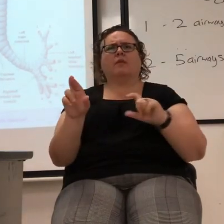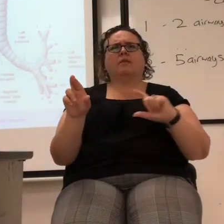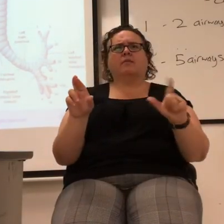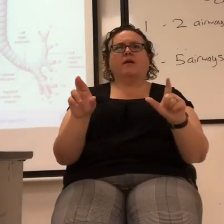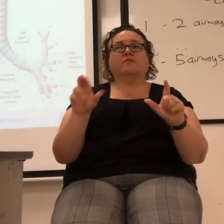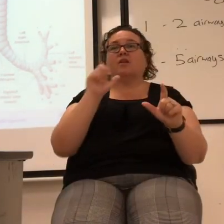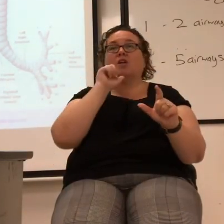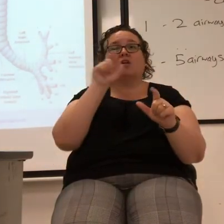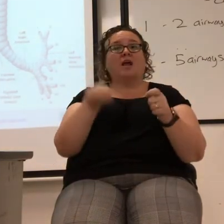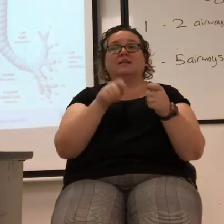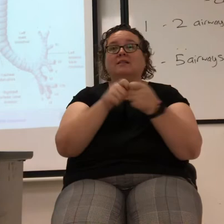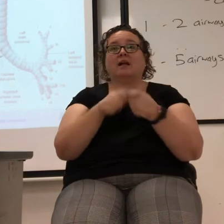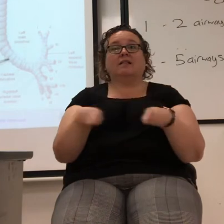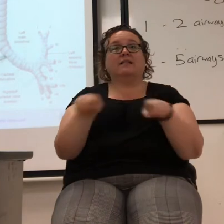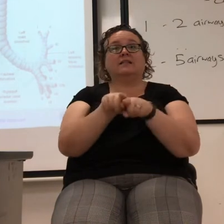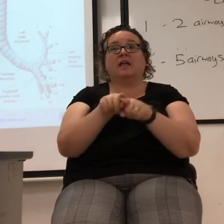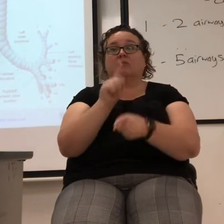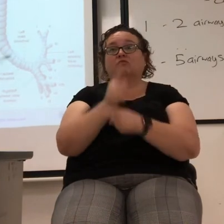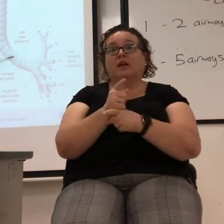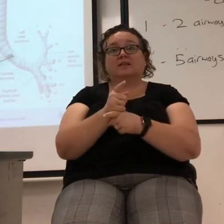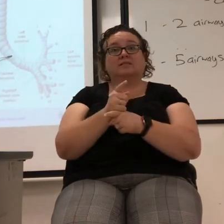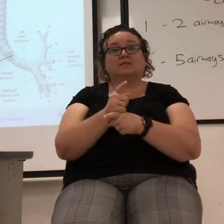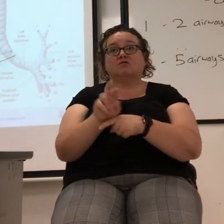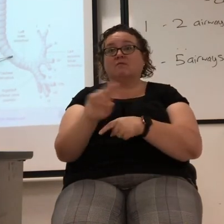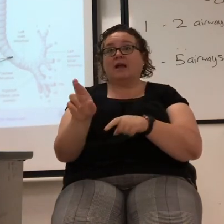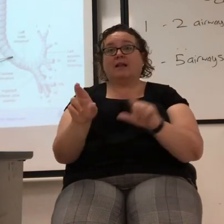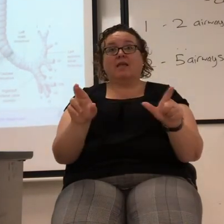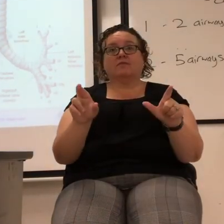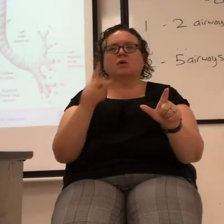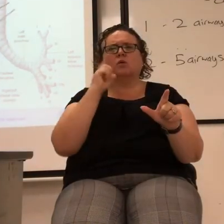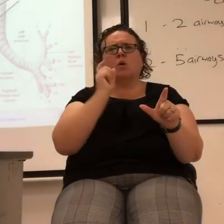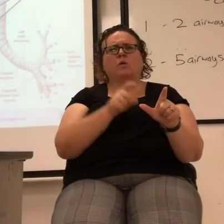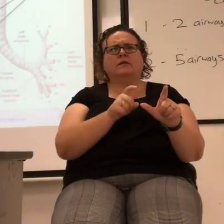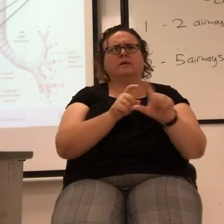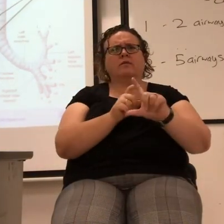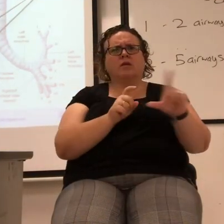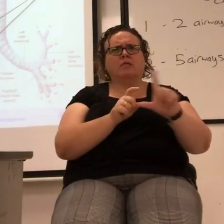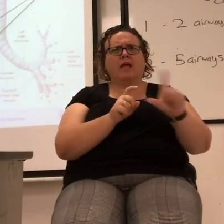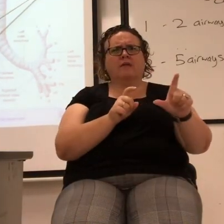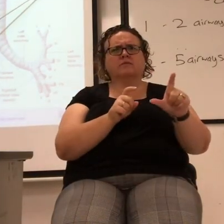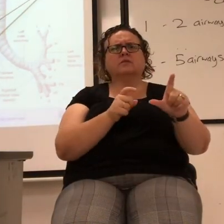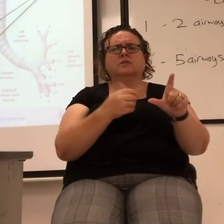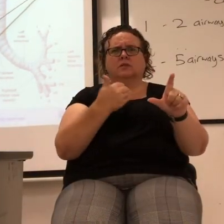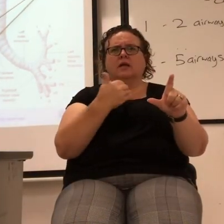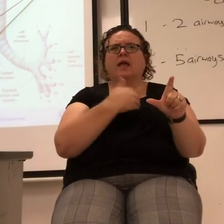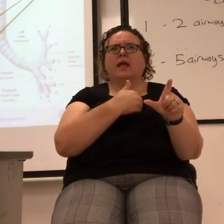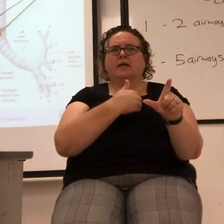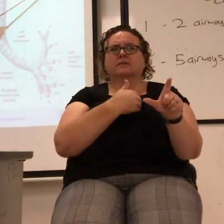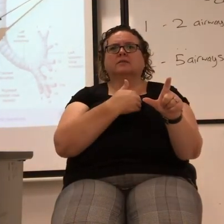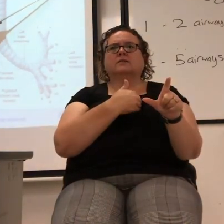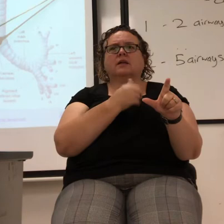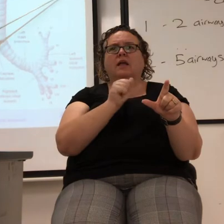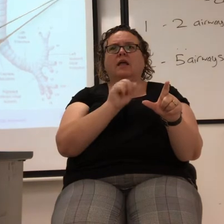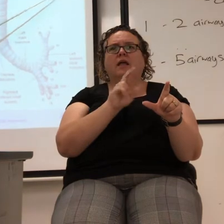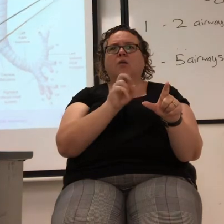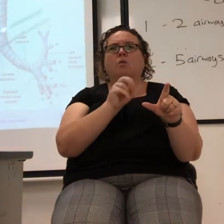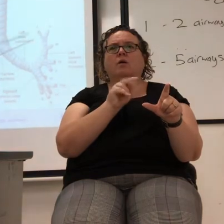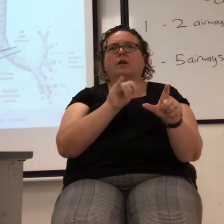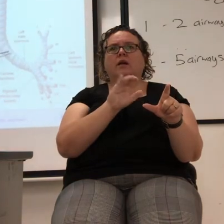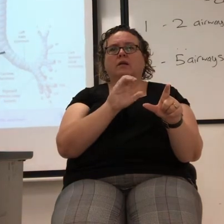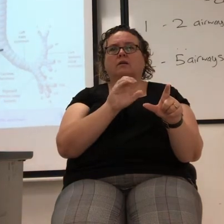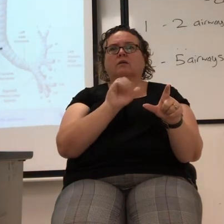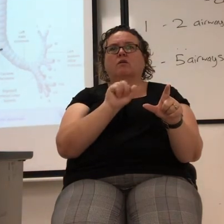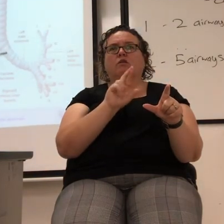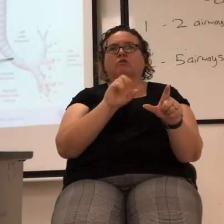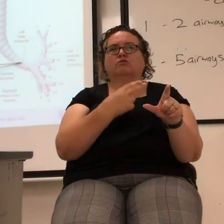not completely the same, are they, right and left? Notice the left, remember, it has the aortic arch going over it, so it